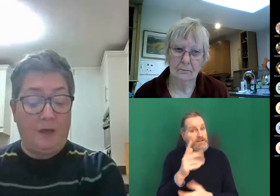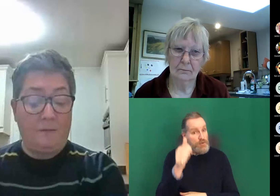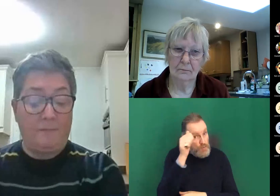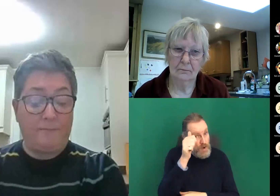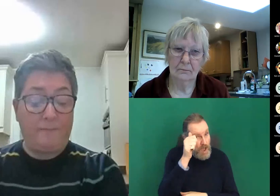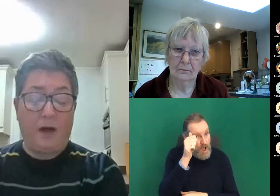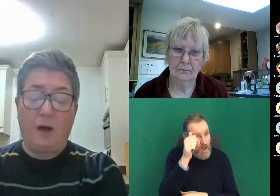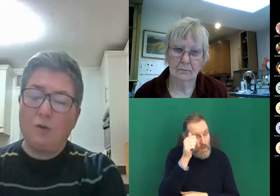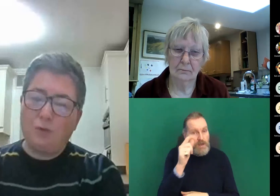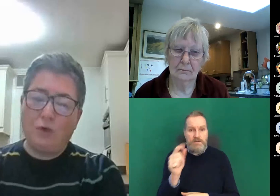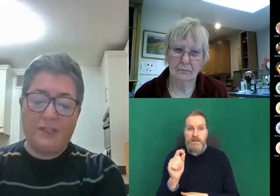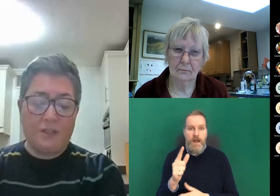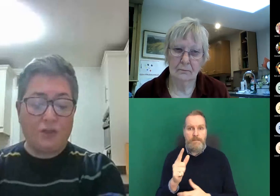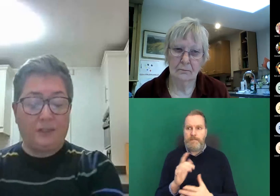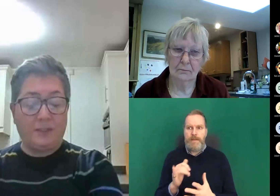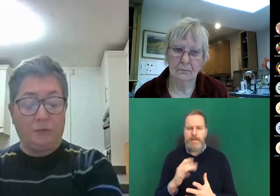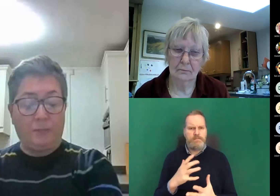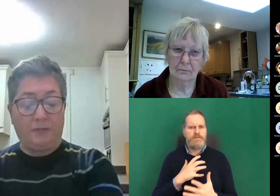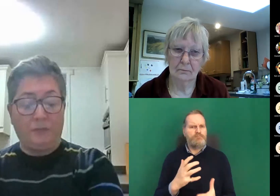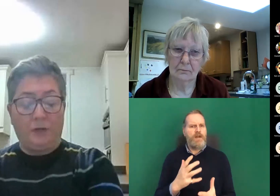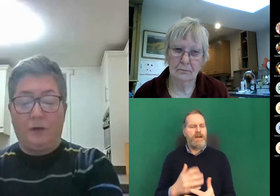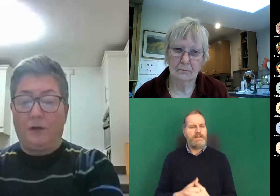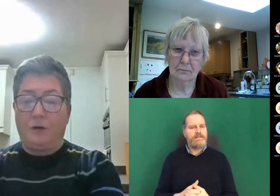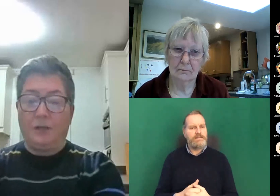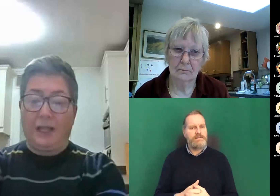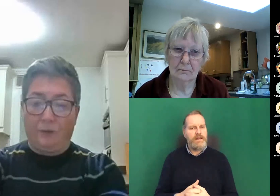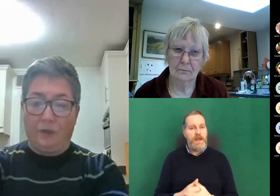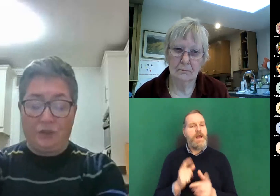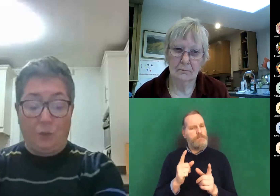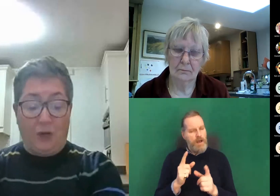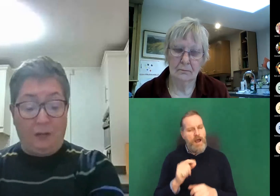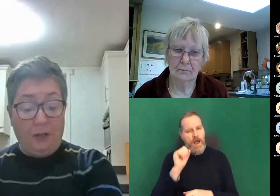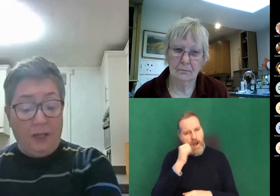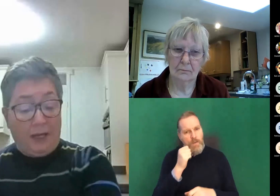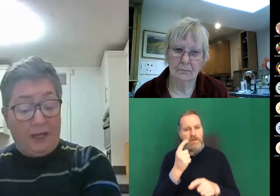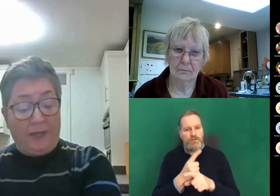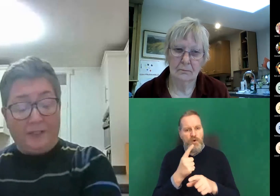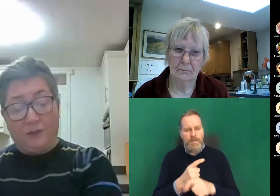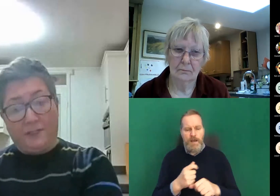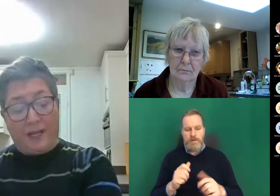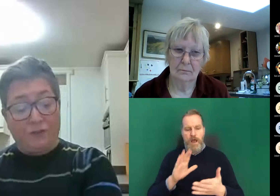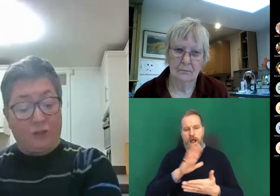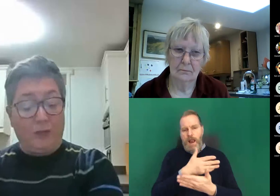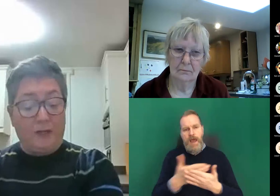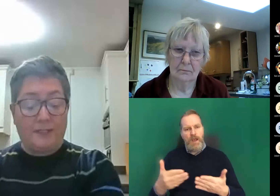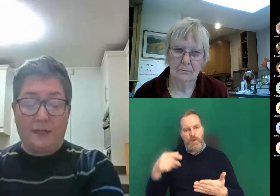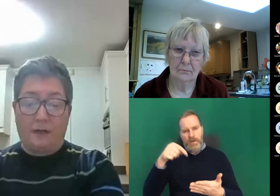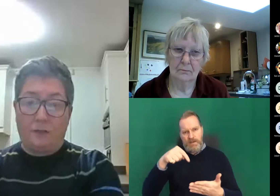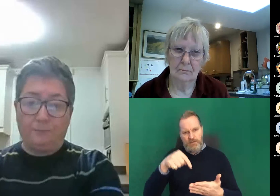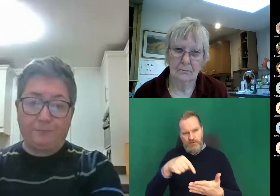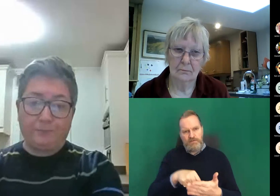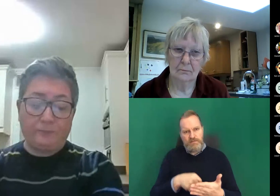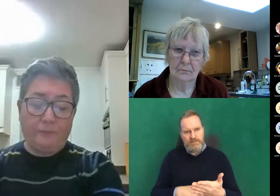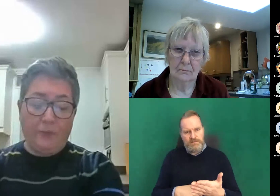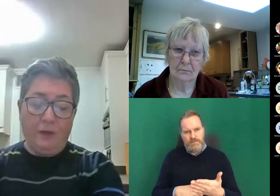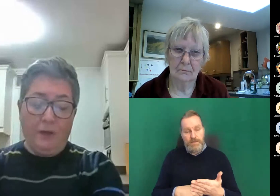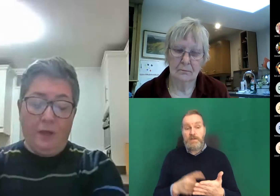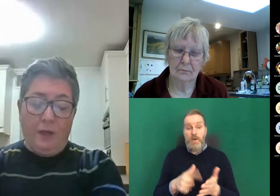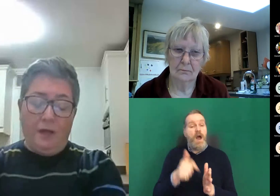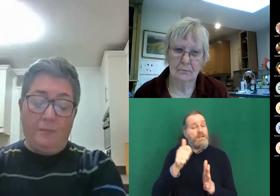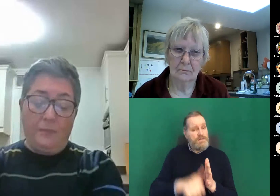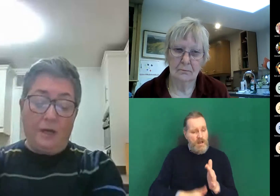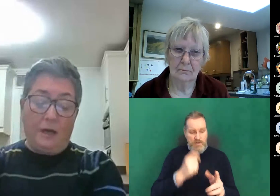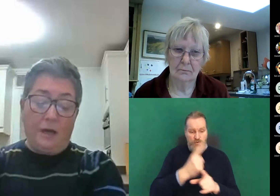you. But I also want to touch a little bit on language as well, and that's actually where I'll start.